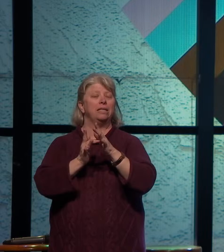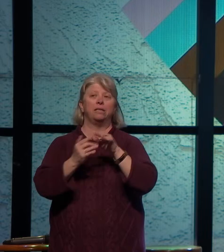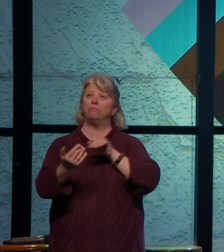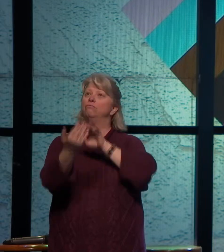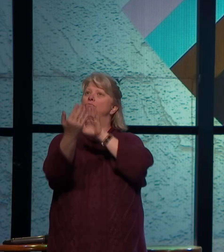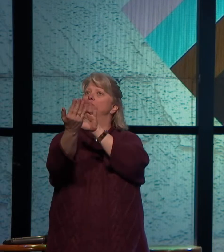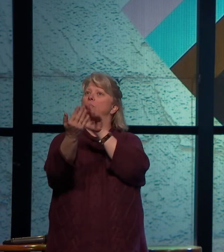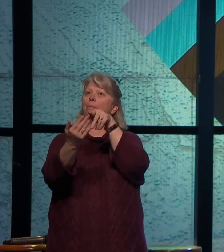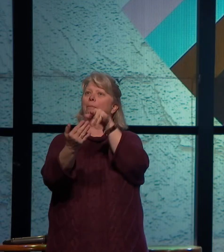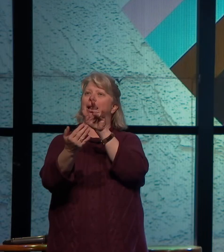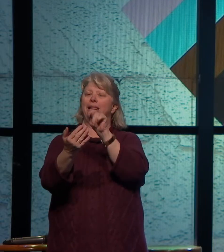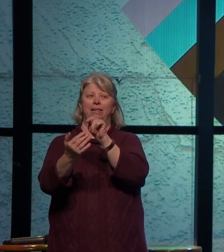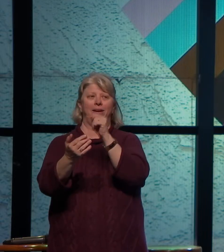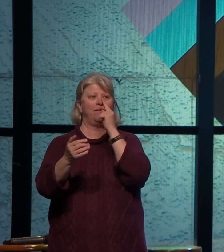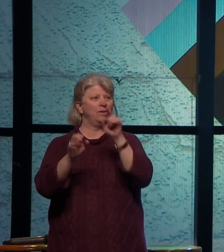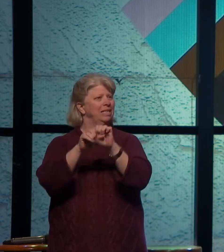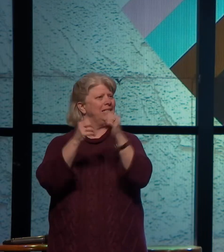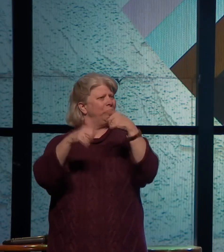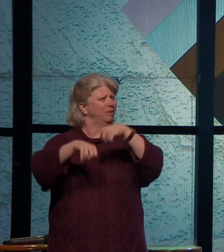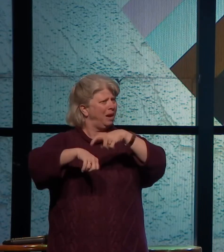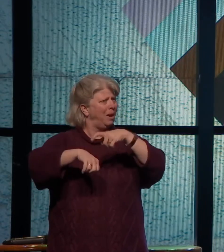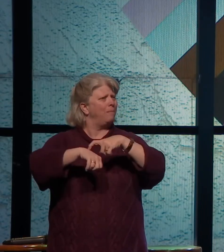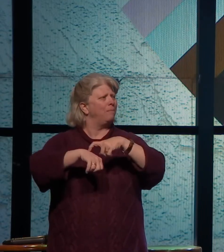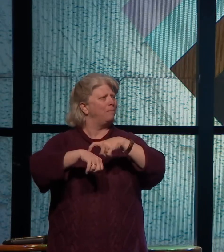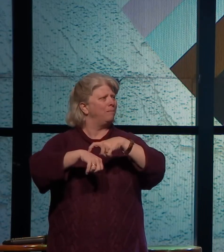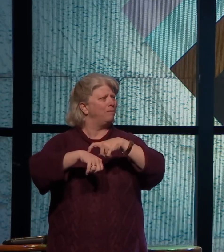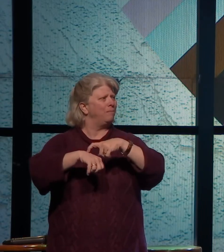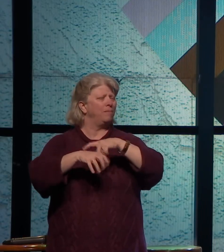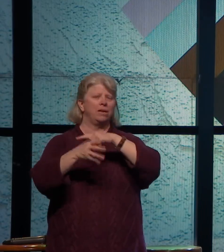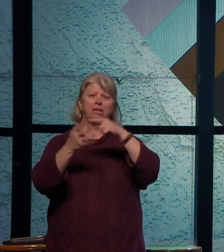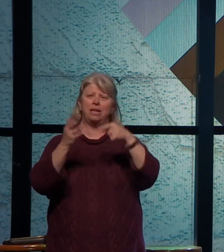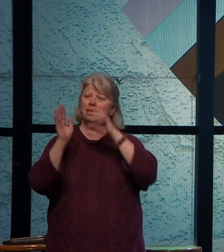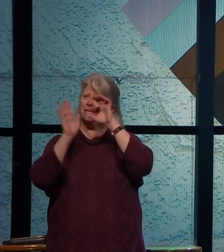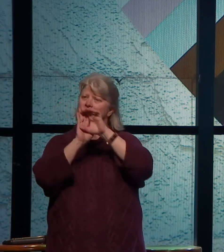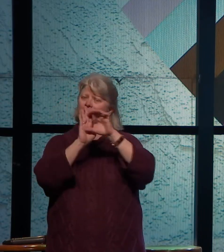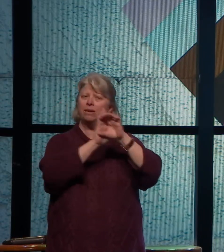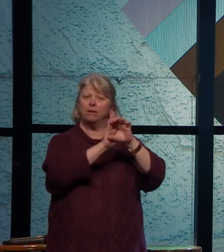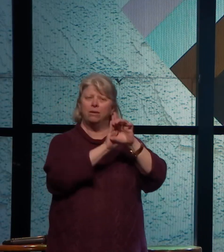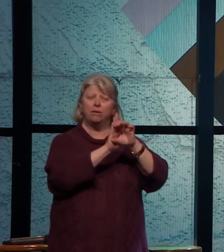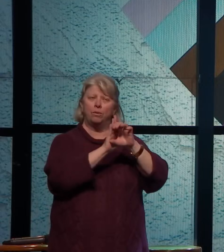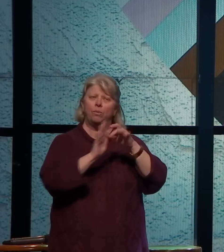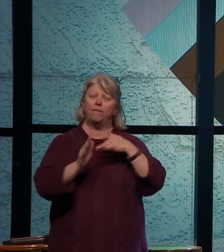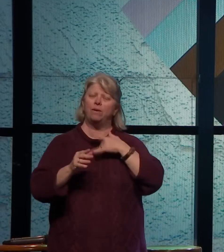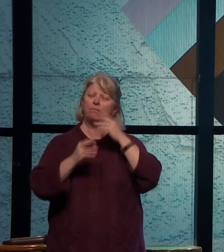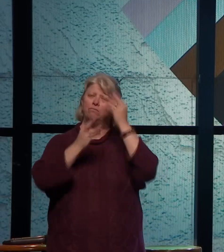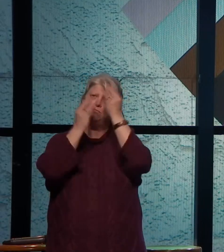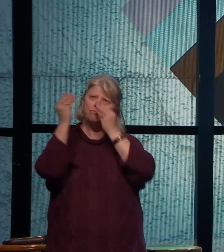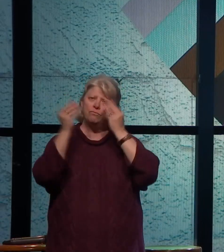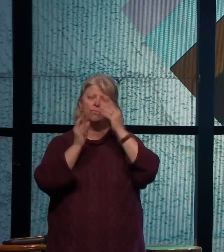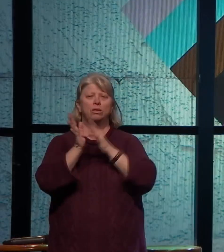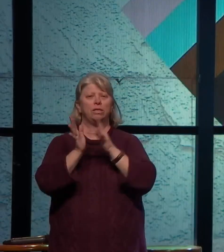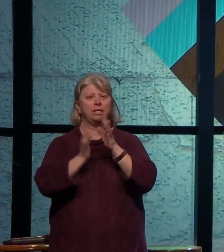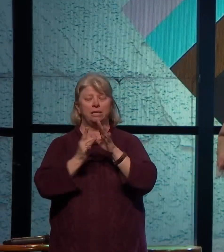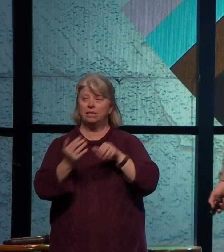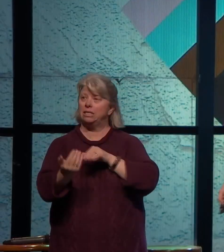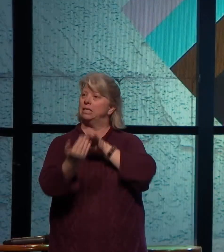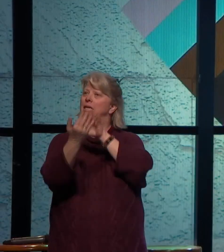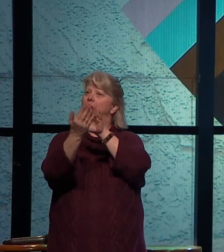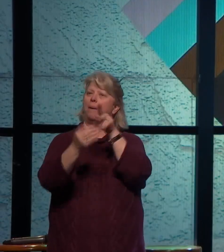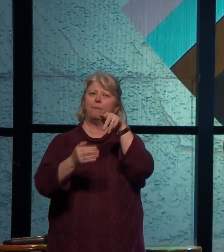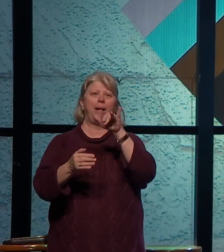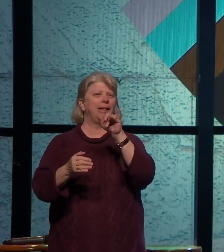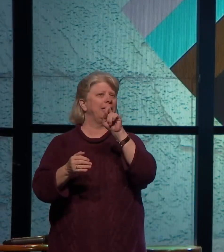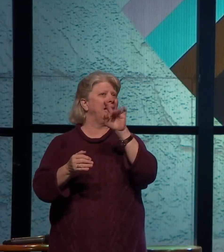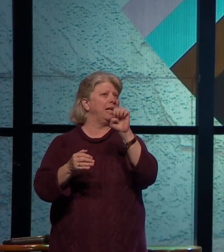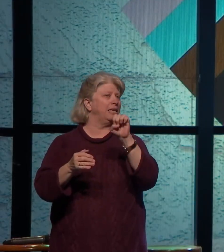Pilate as we enter the Easter season. These are the scenes that oftentimes fill our hearts and our minds. And Jesus is standing before Pilate, and